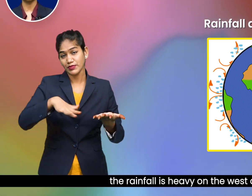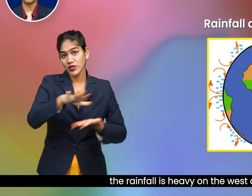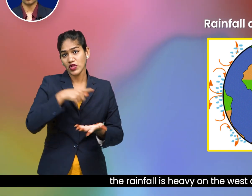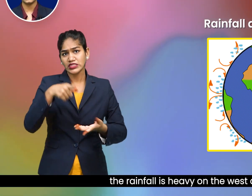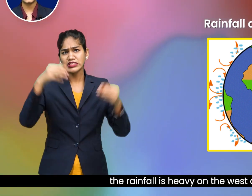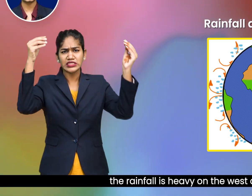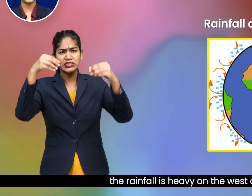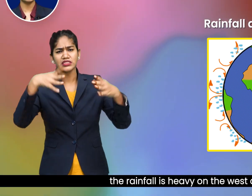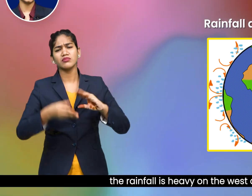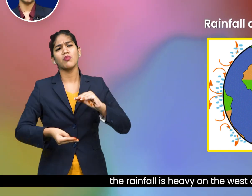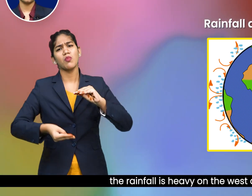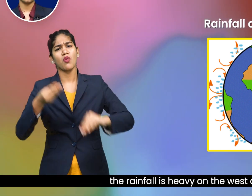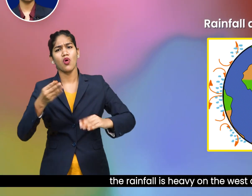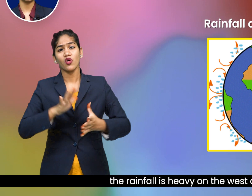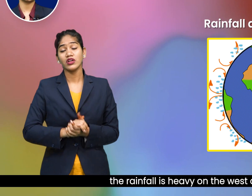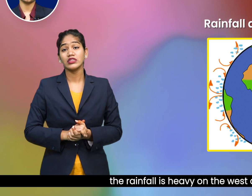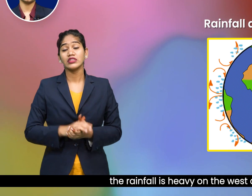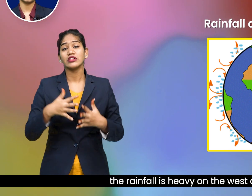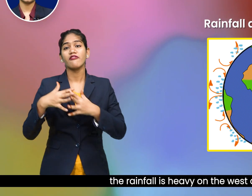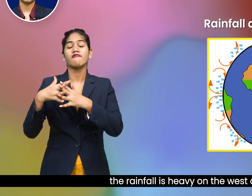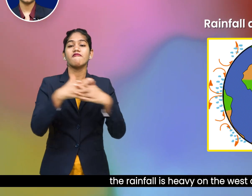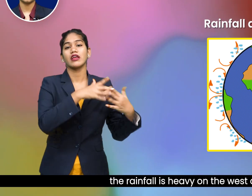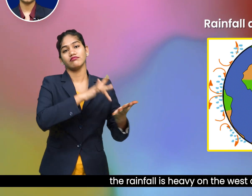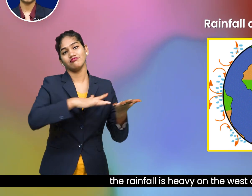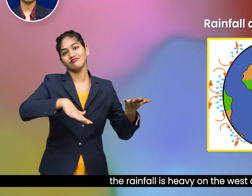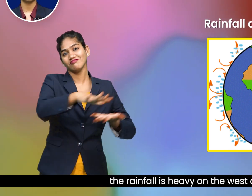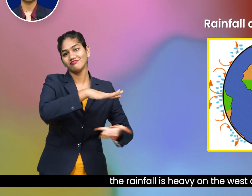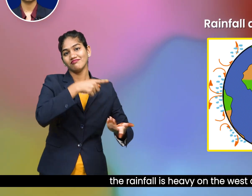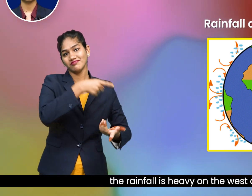the rainfall is heavy on the west coast